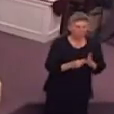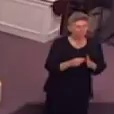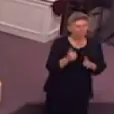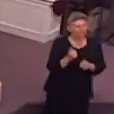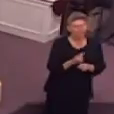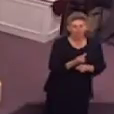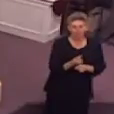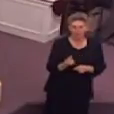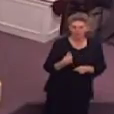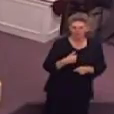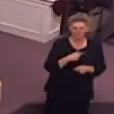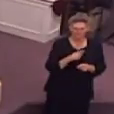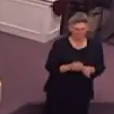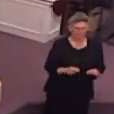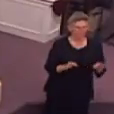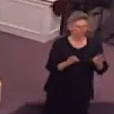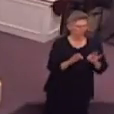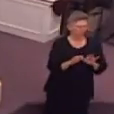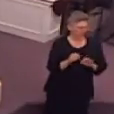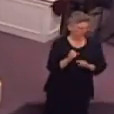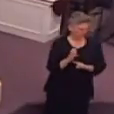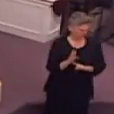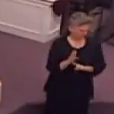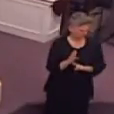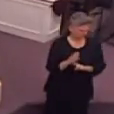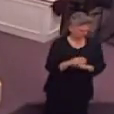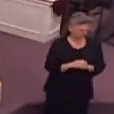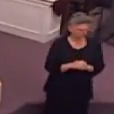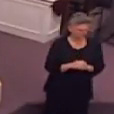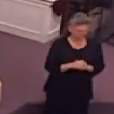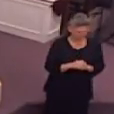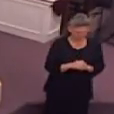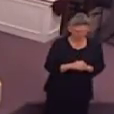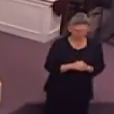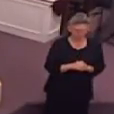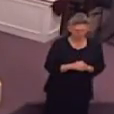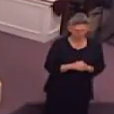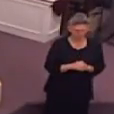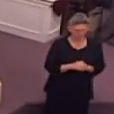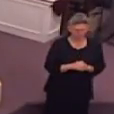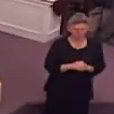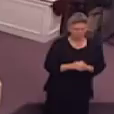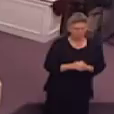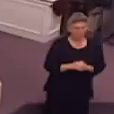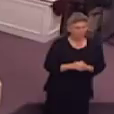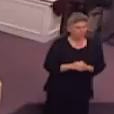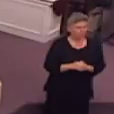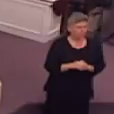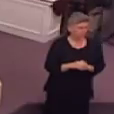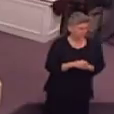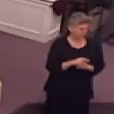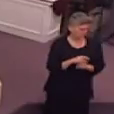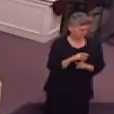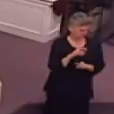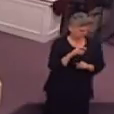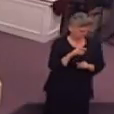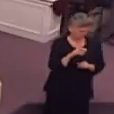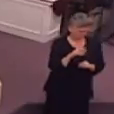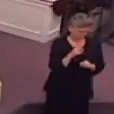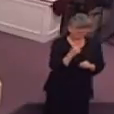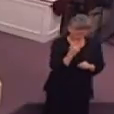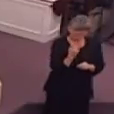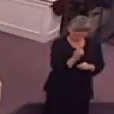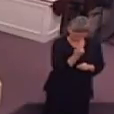God. Come on. The rarer that a thing is or a person, the more valuable it is. And there's only